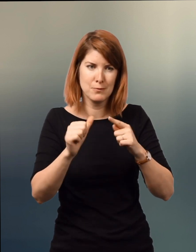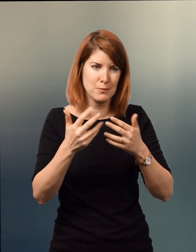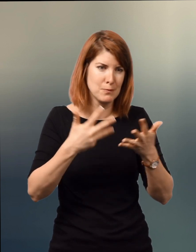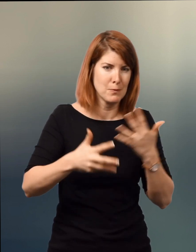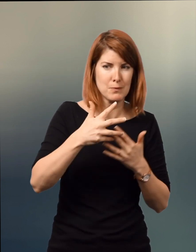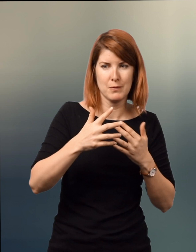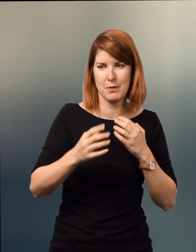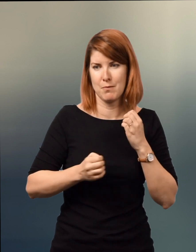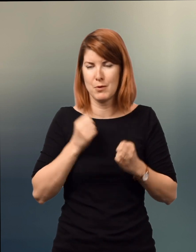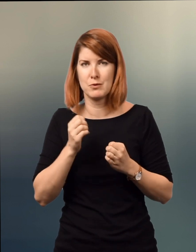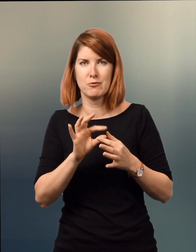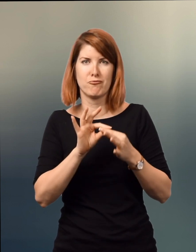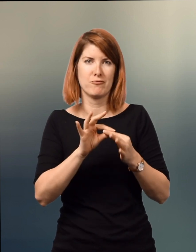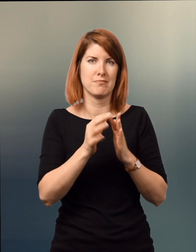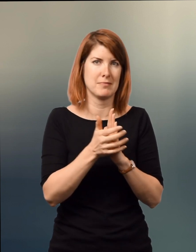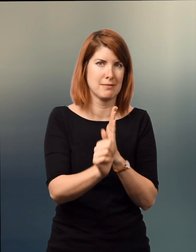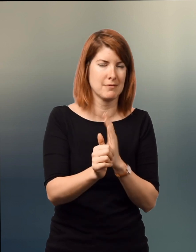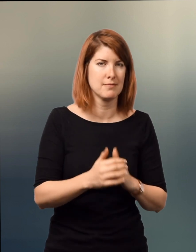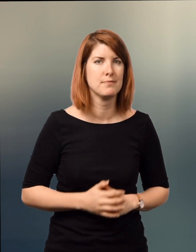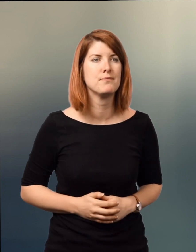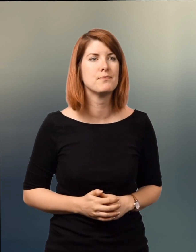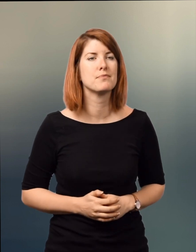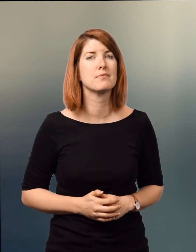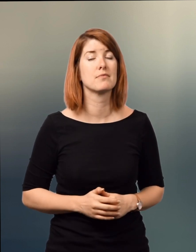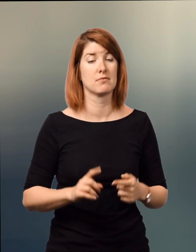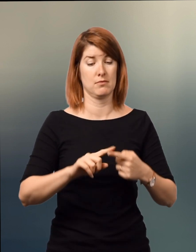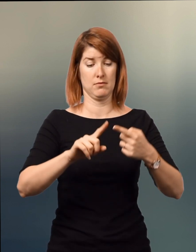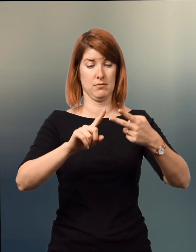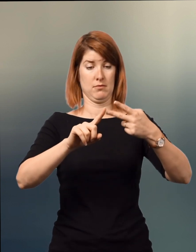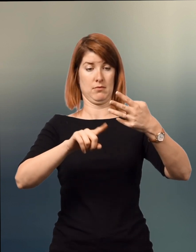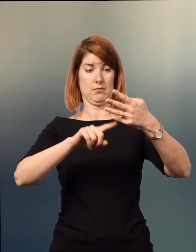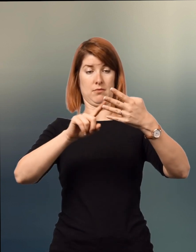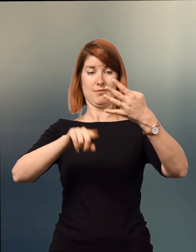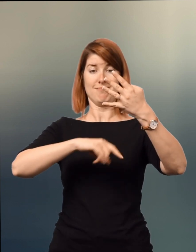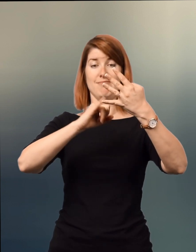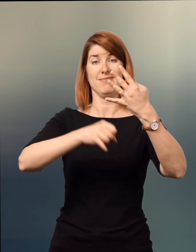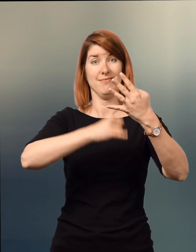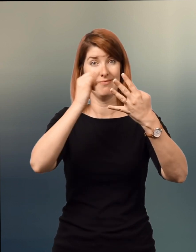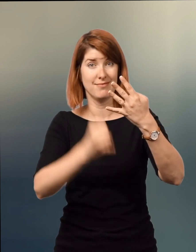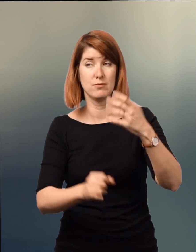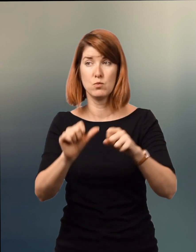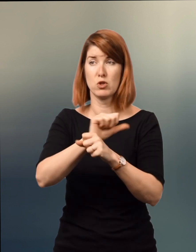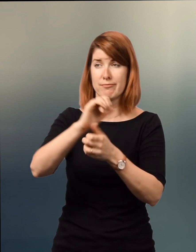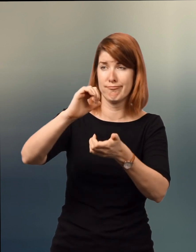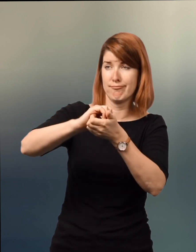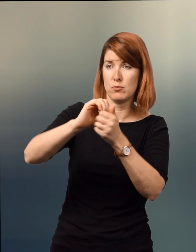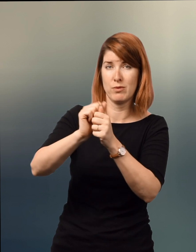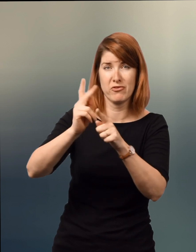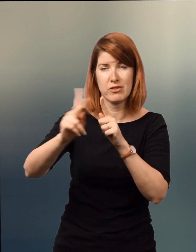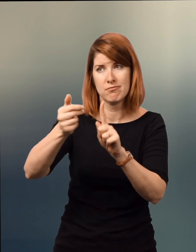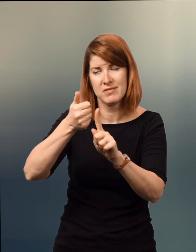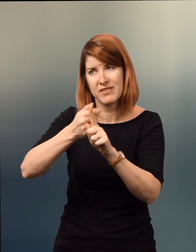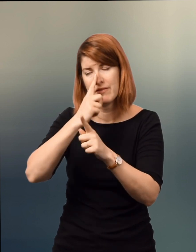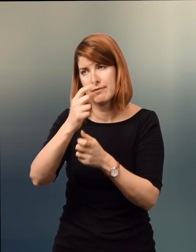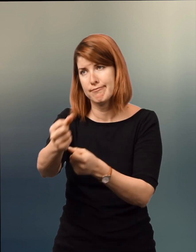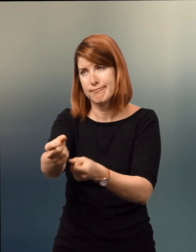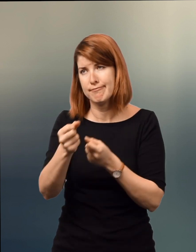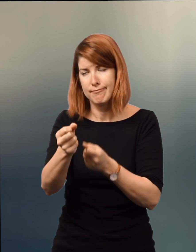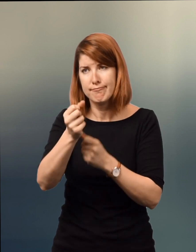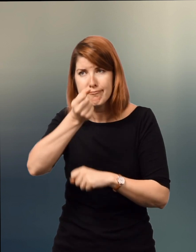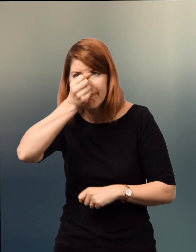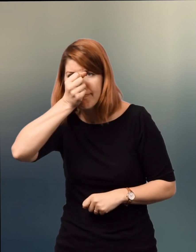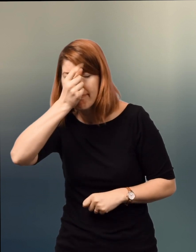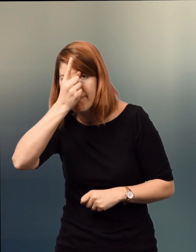social, emotional, and relationship skills. Lastly, working with professionals who have a solid understanding